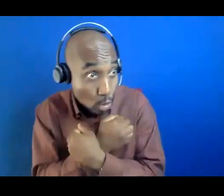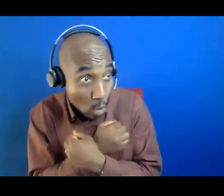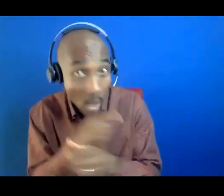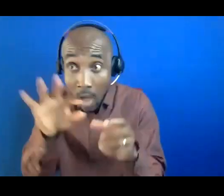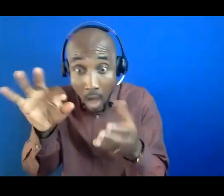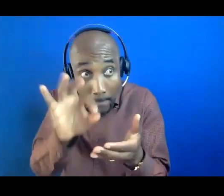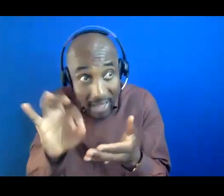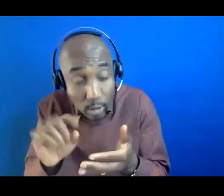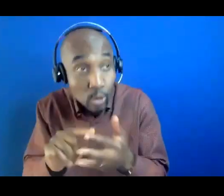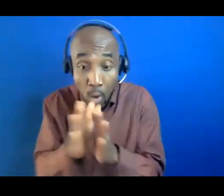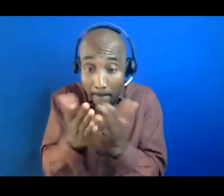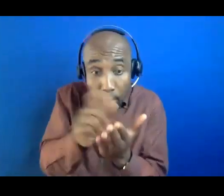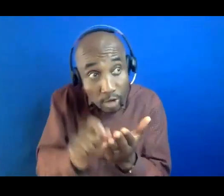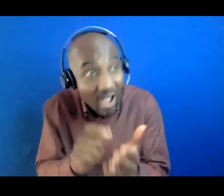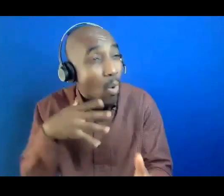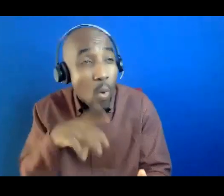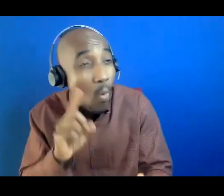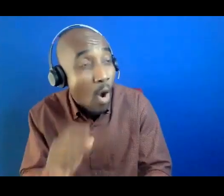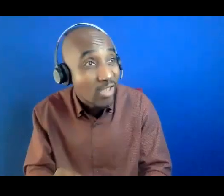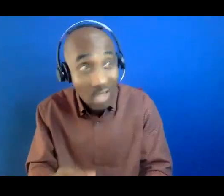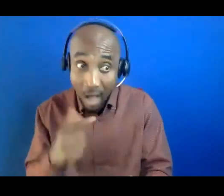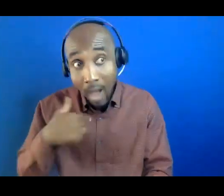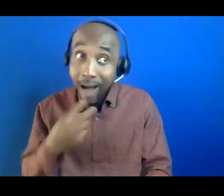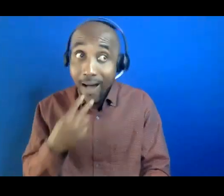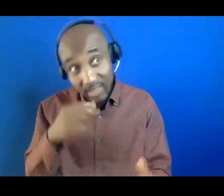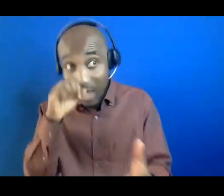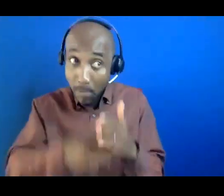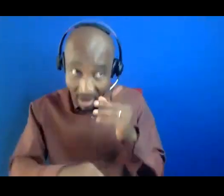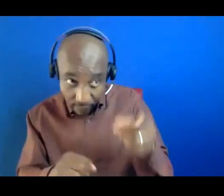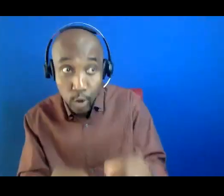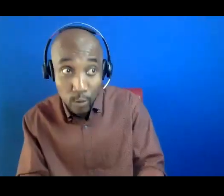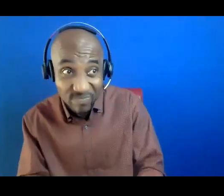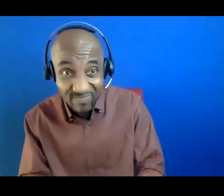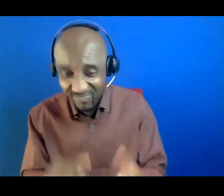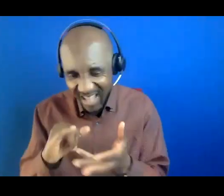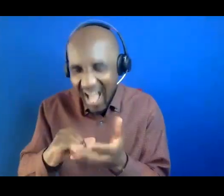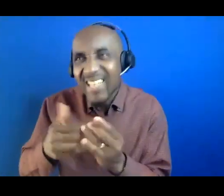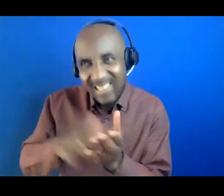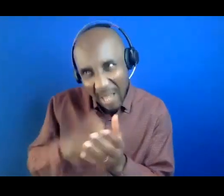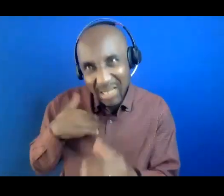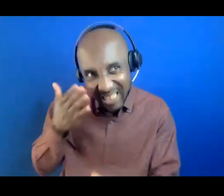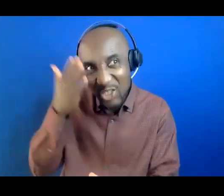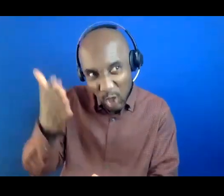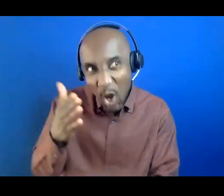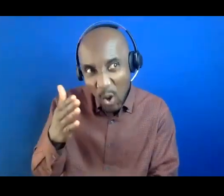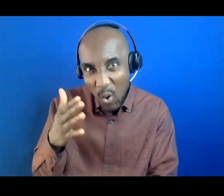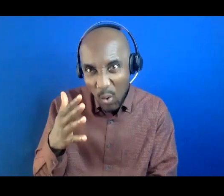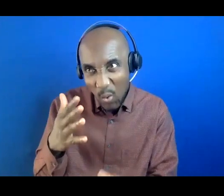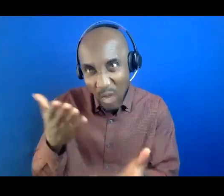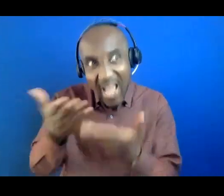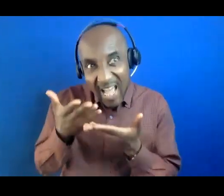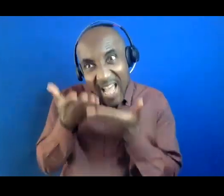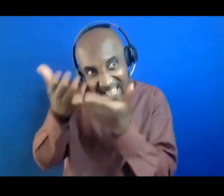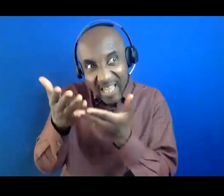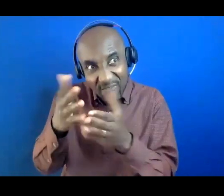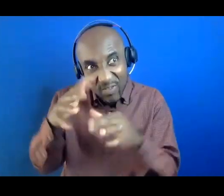pencil? Do you want a notebook? What do you want? Ima will buy it for you. And I said to Sai, I said, Sai, we need to go to the gift shop. And Sai just said to me, we have no